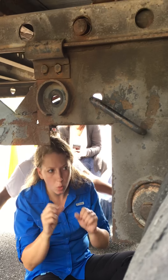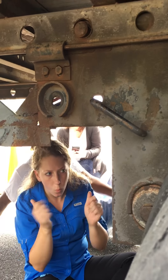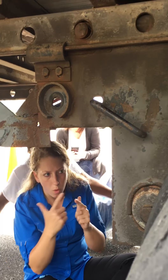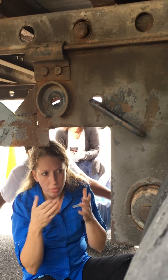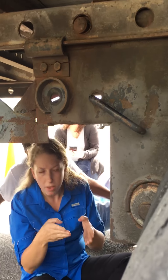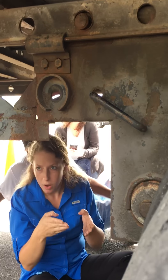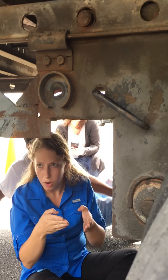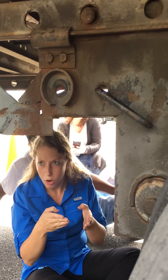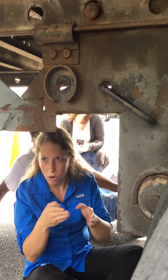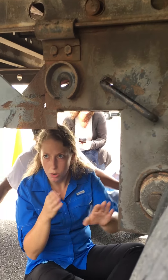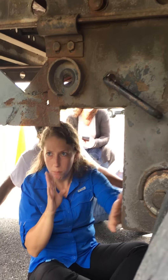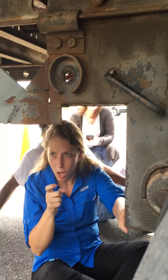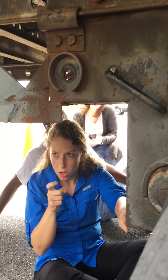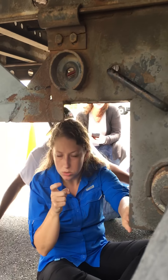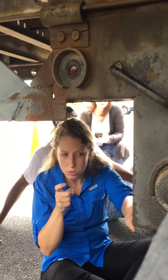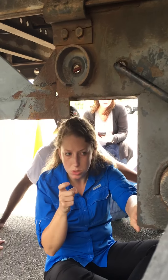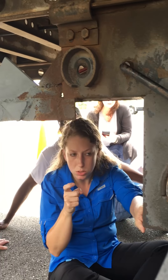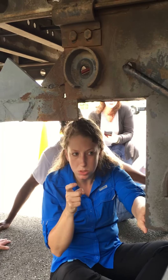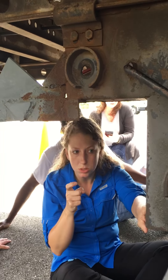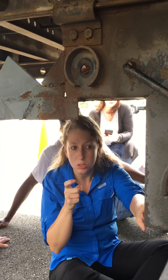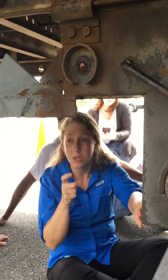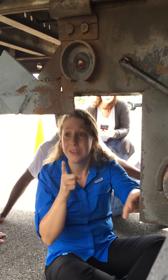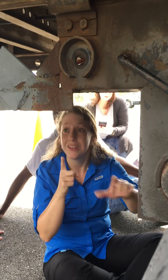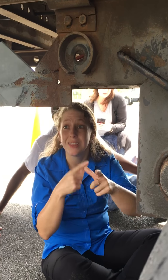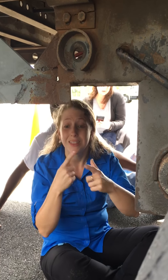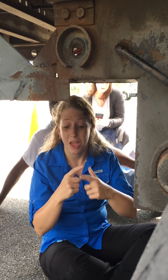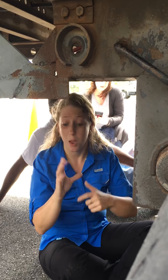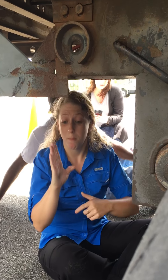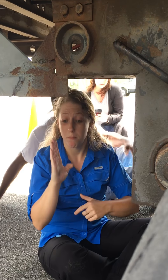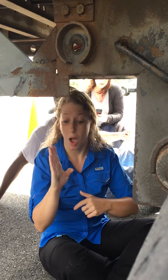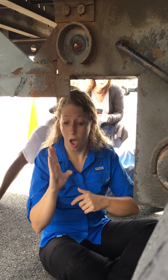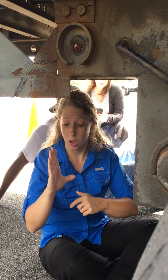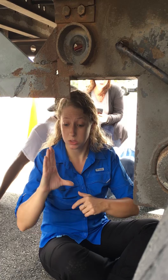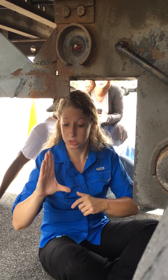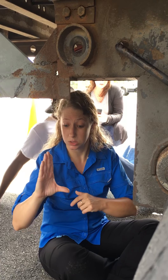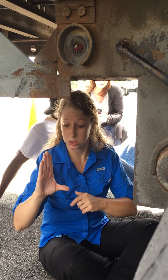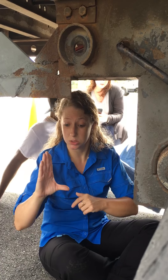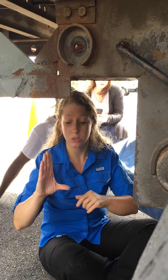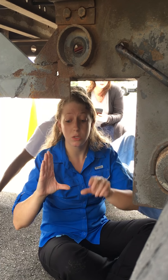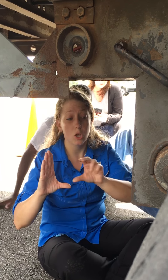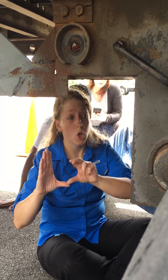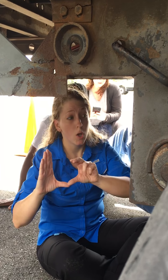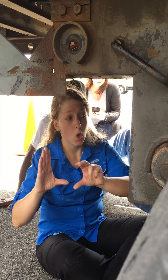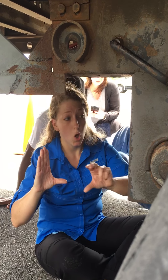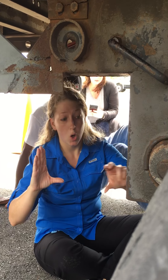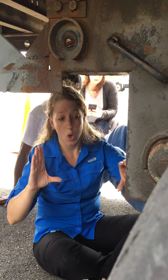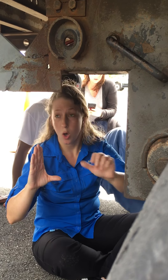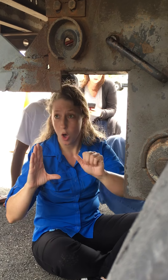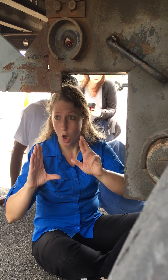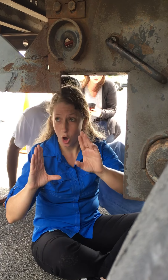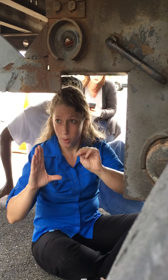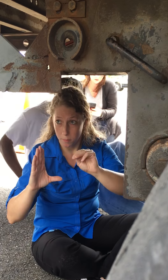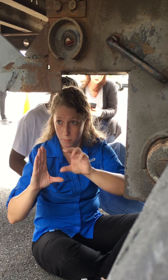And then we check our arm, making sure. That's referred to as a joint, right? Well, it's just a torque box and a torque arm,